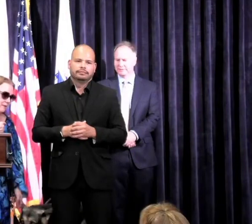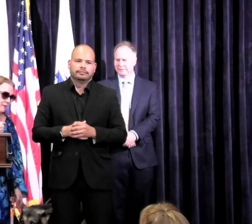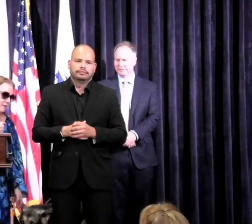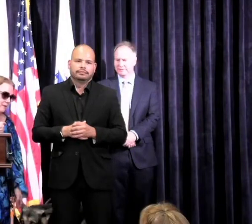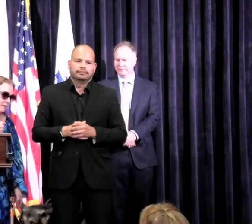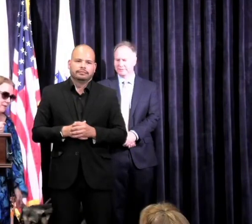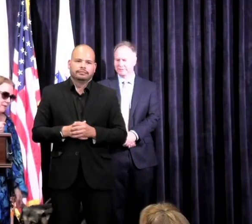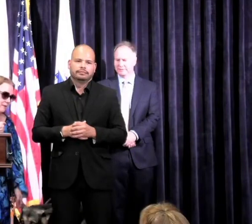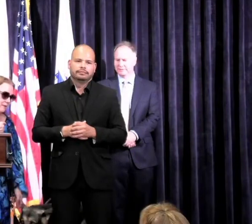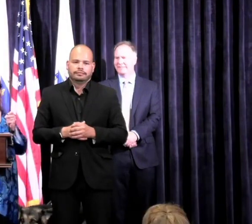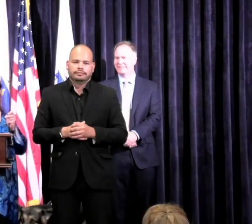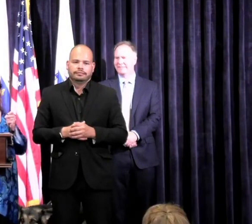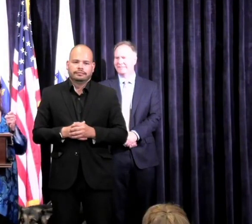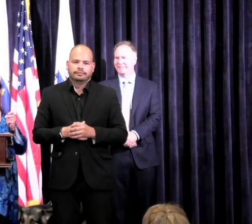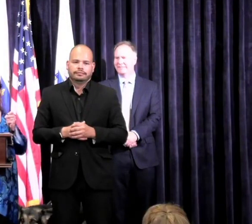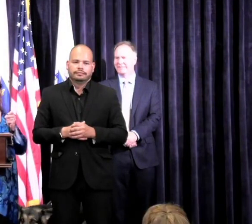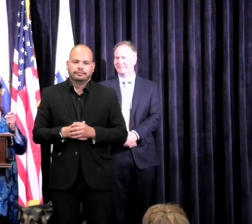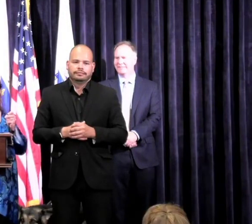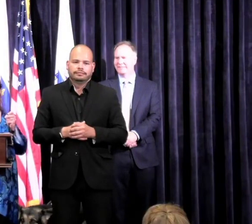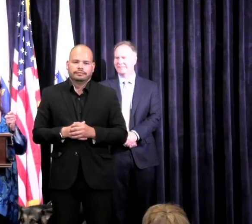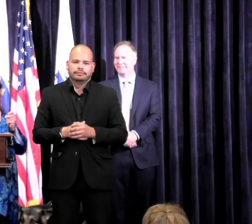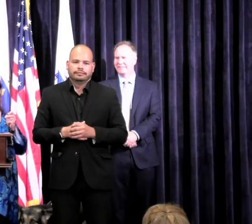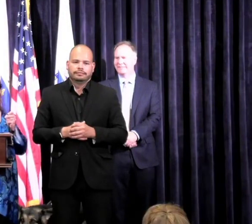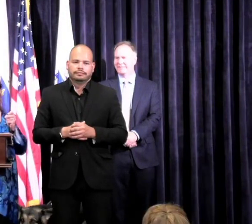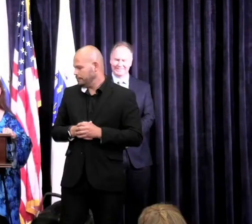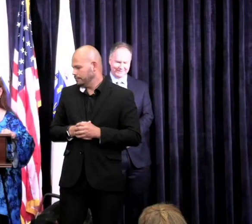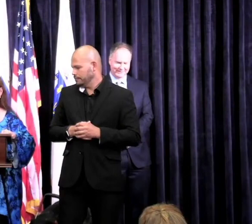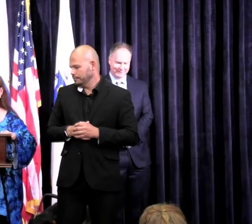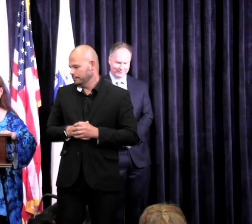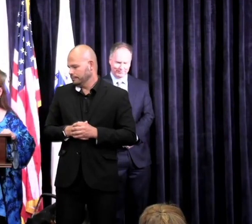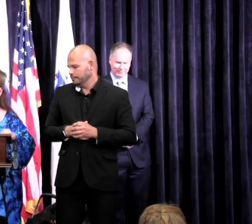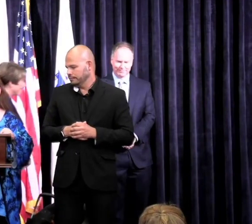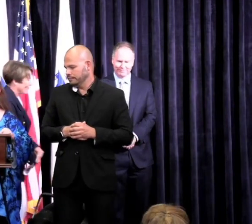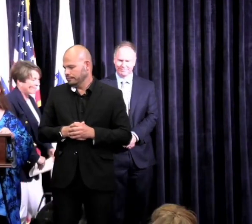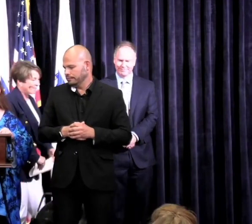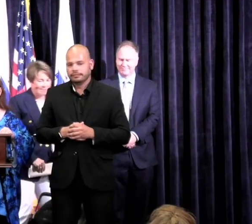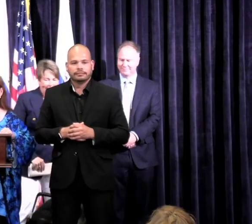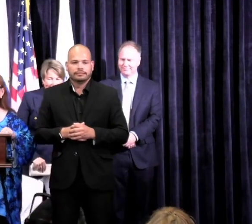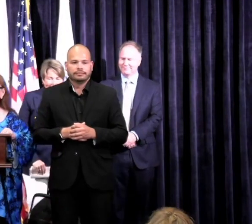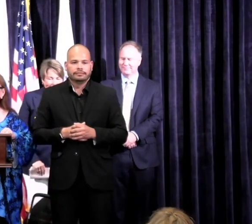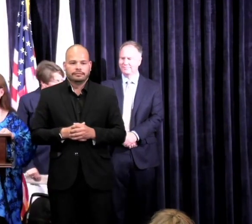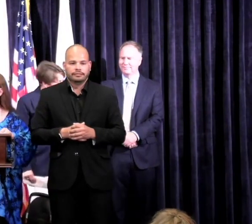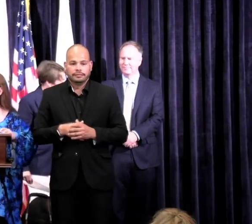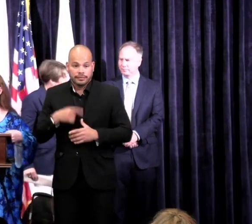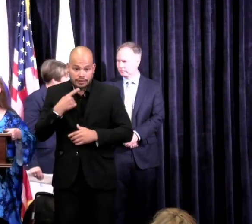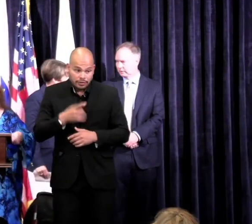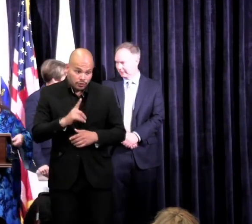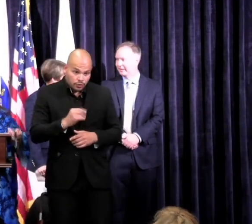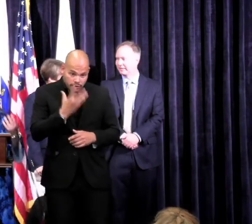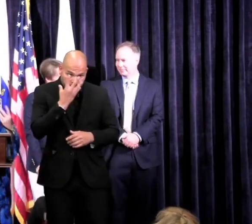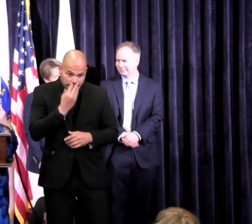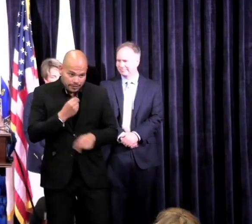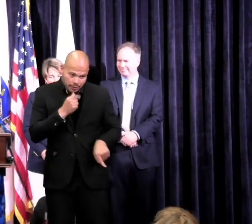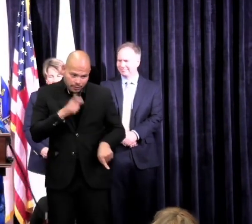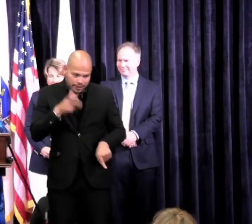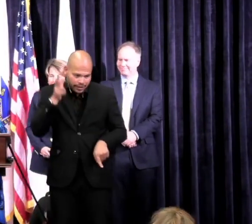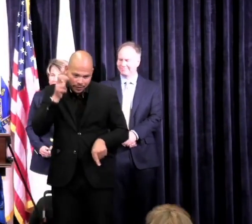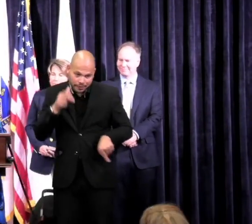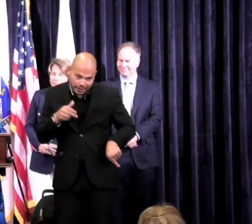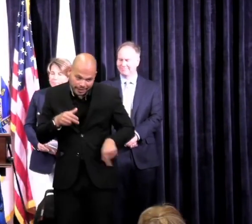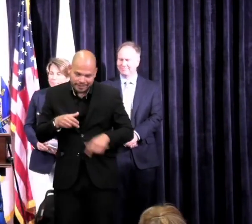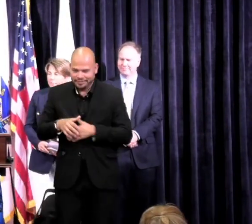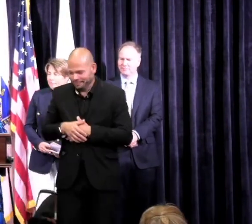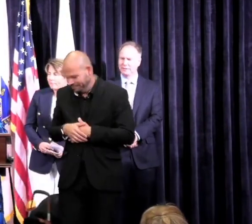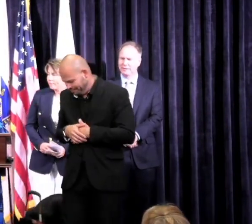you can go to sleep you don't need to hear me read all right thank you Governor Healy and